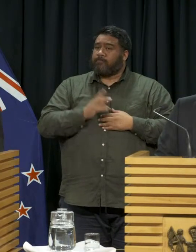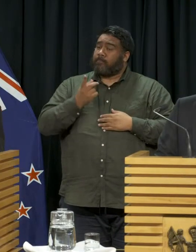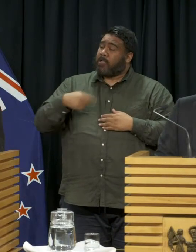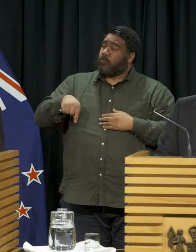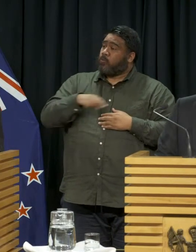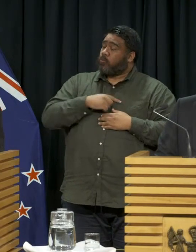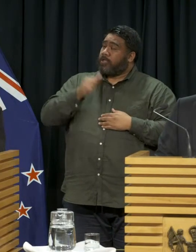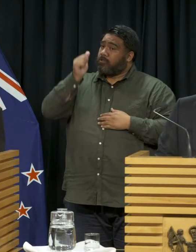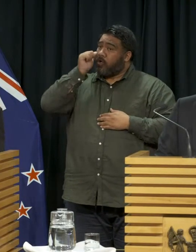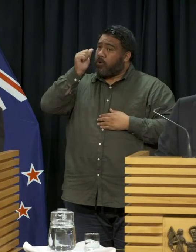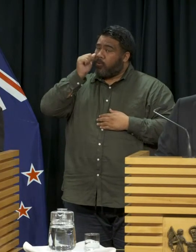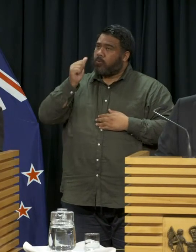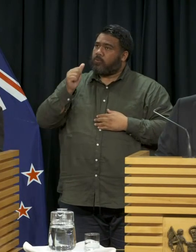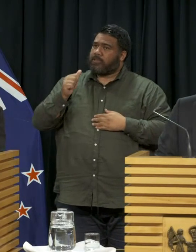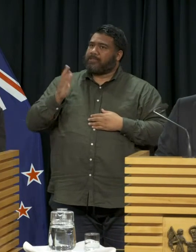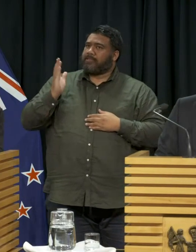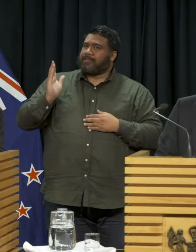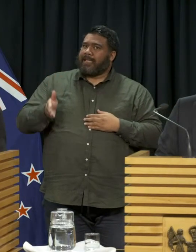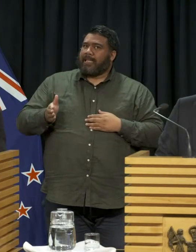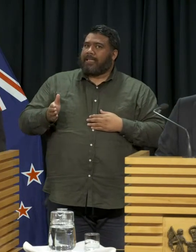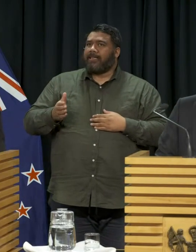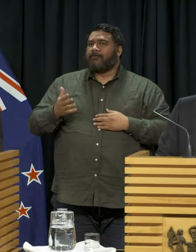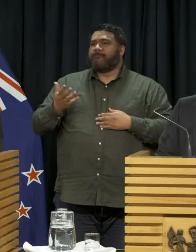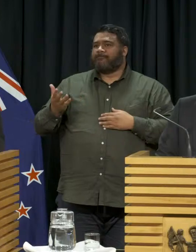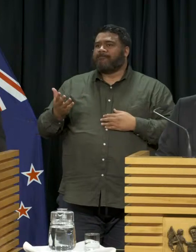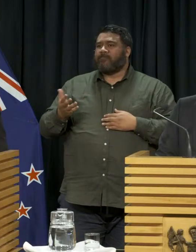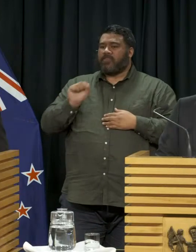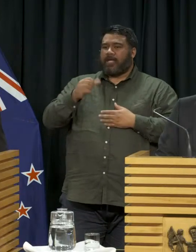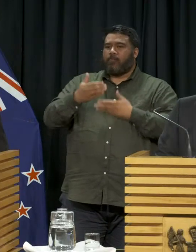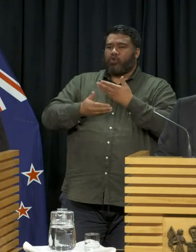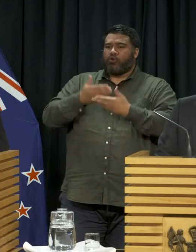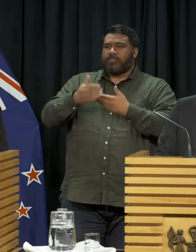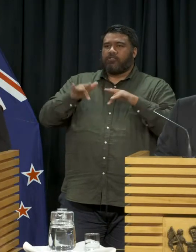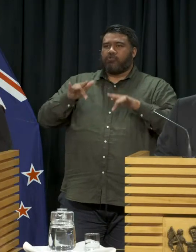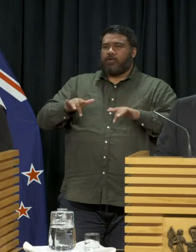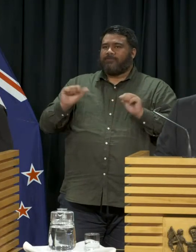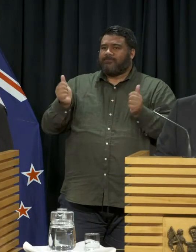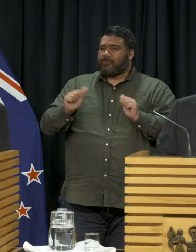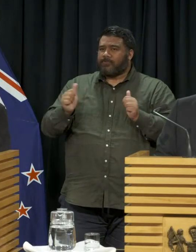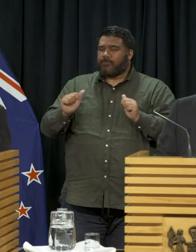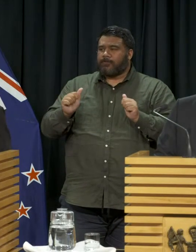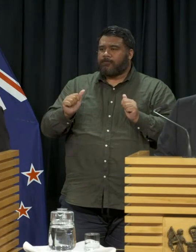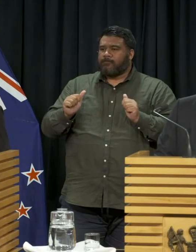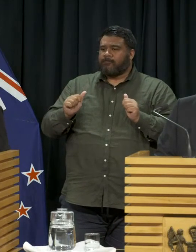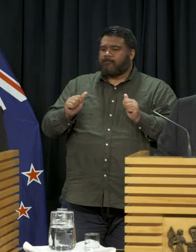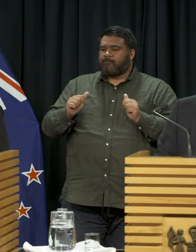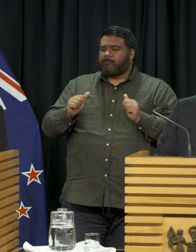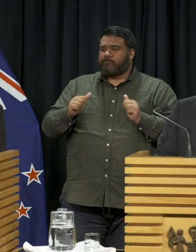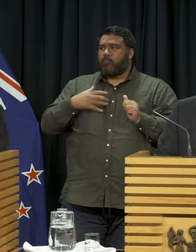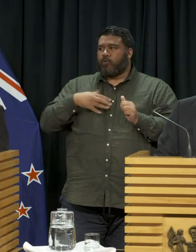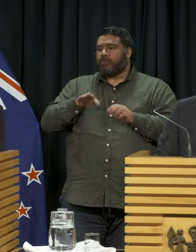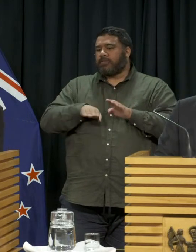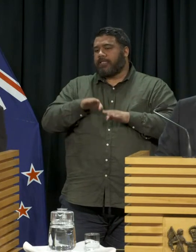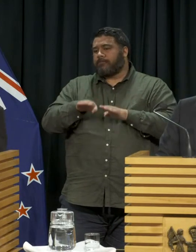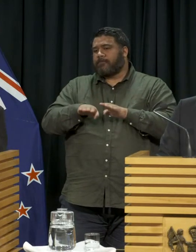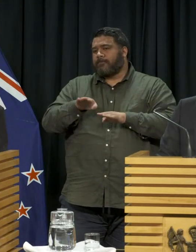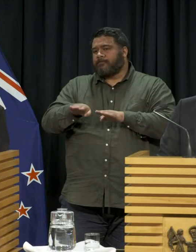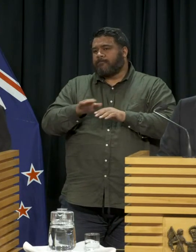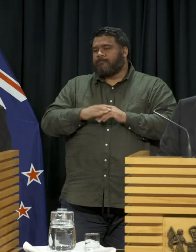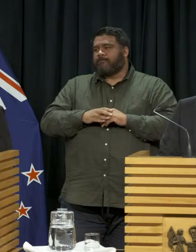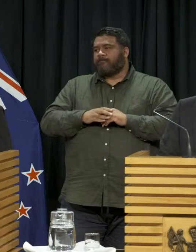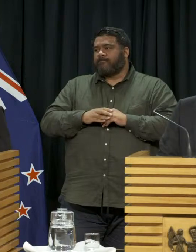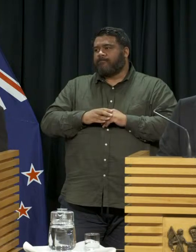a bit of water yet to go under the bridge in terms of process, and I don't think that's a surprise